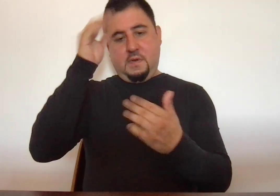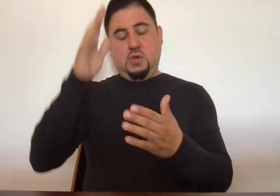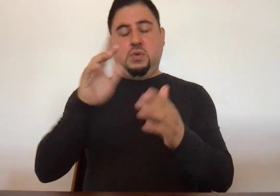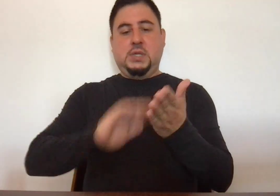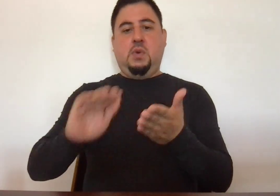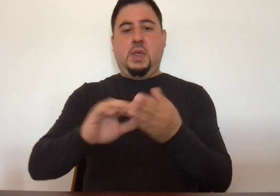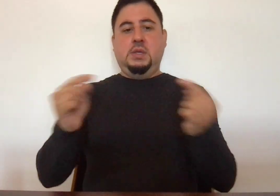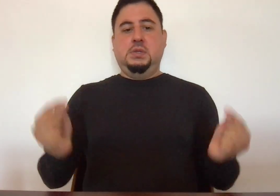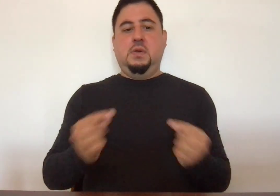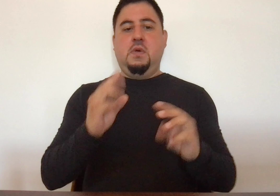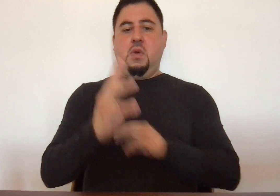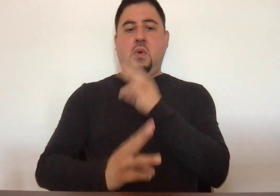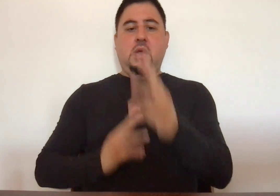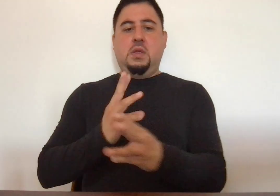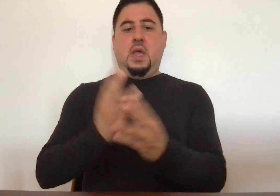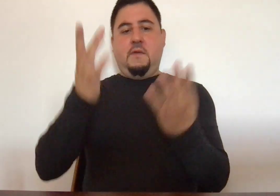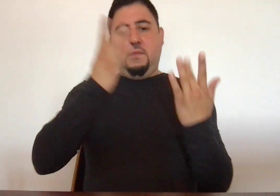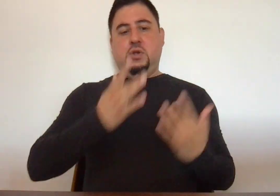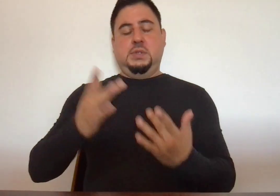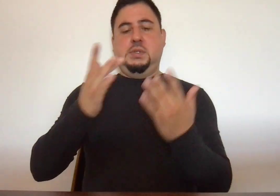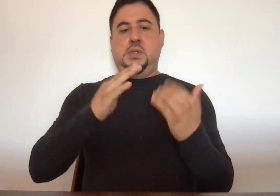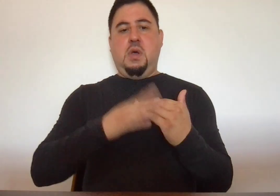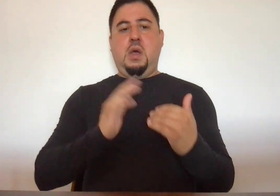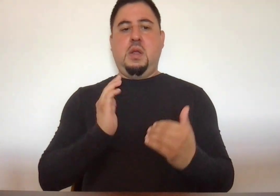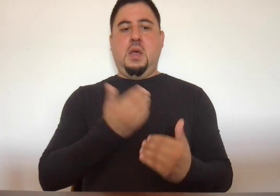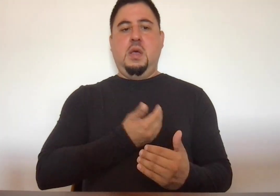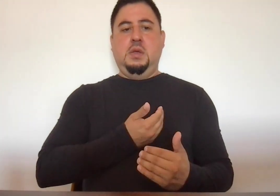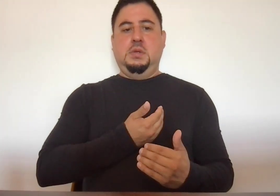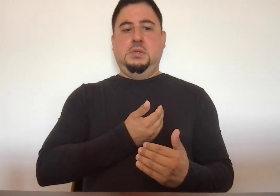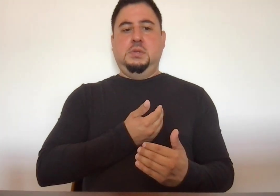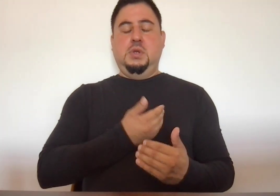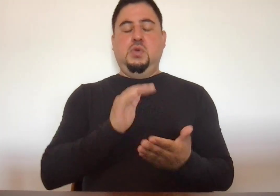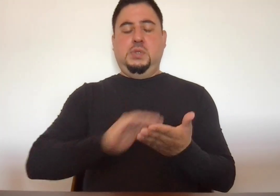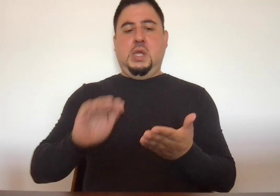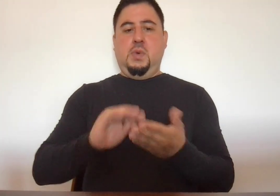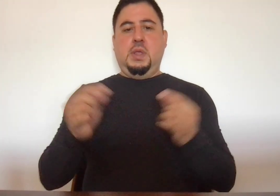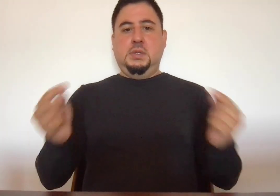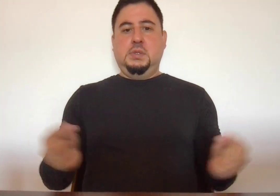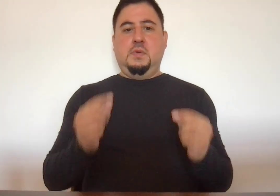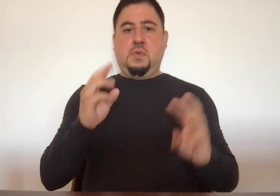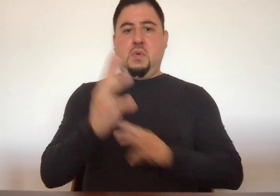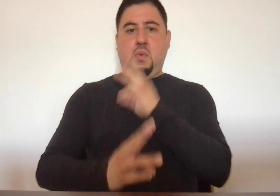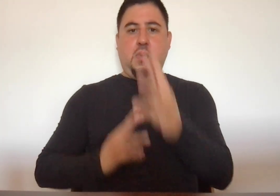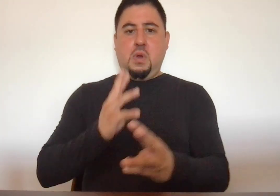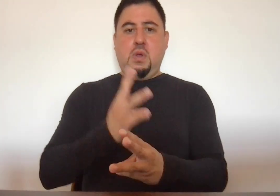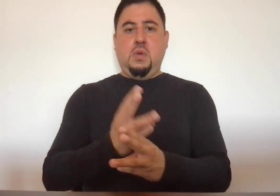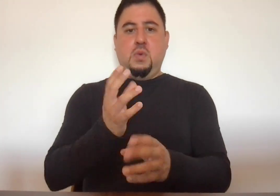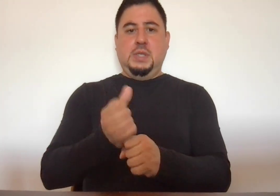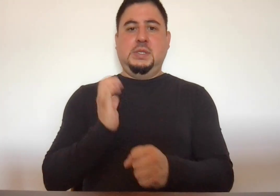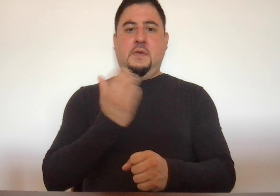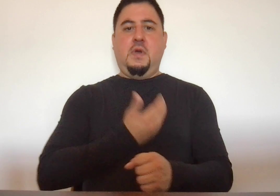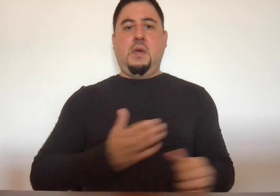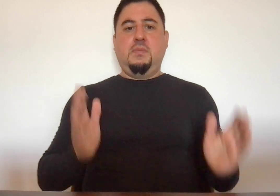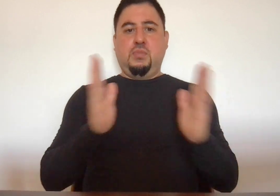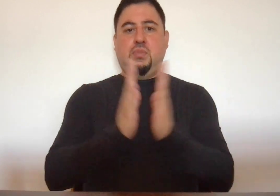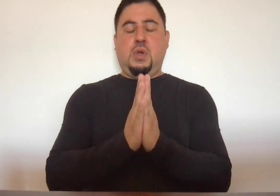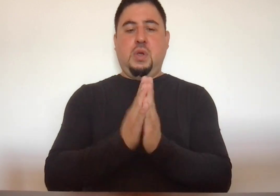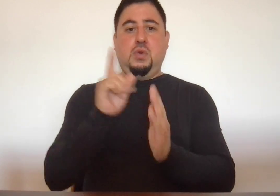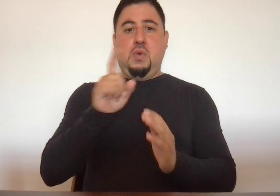the sin of the world, have mercy on us. You take away the sin of the world, receive our prayer. You're